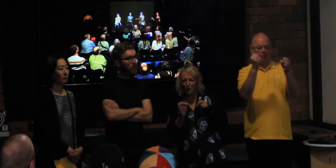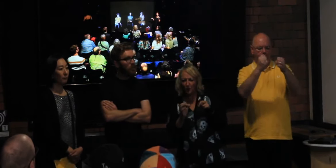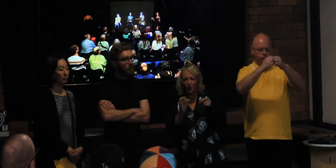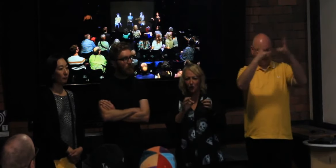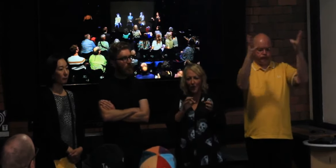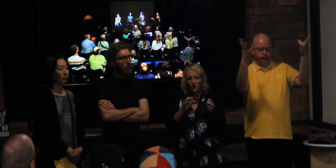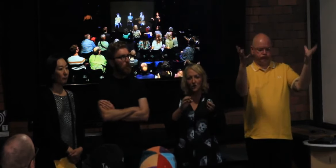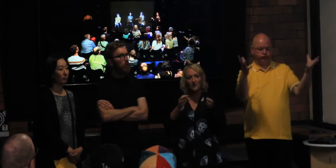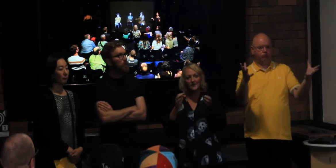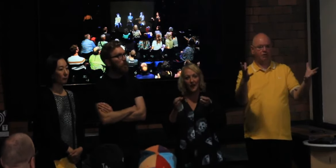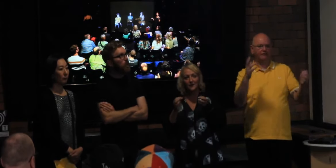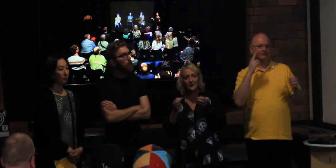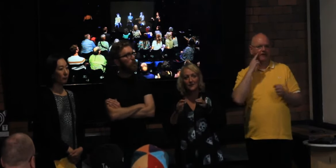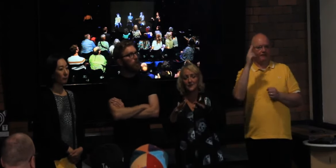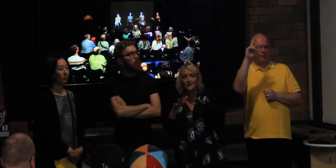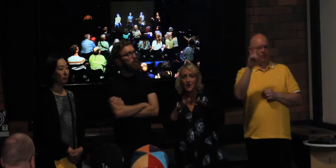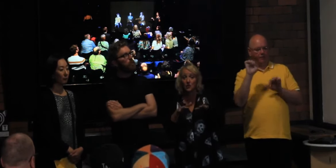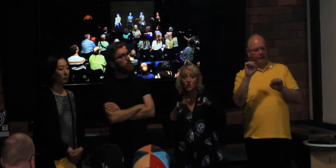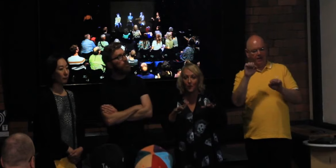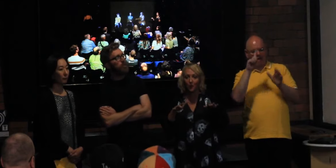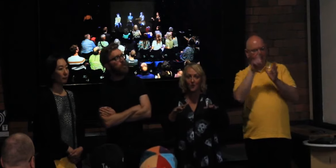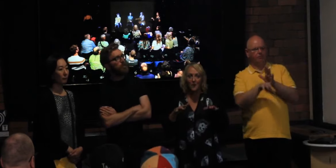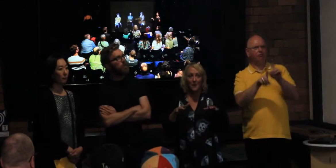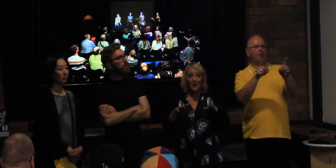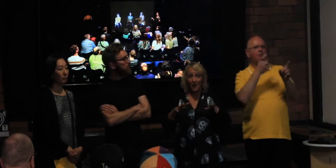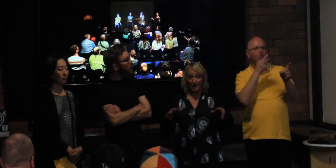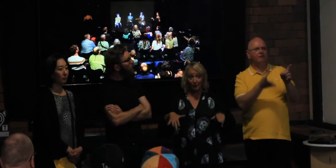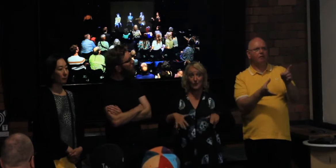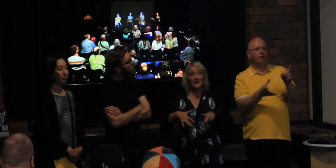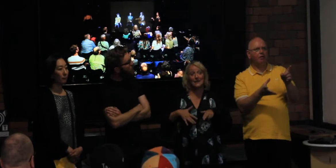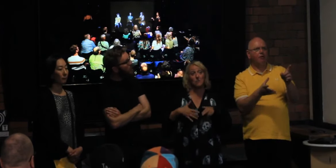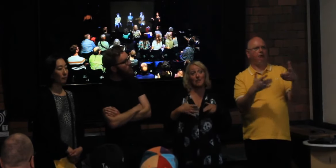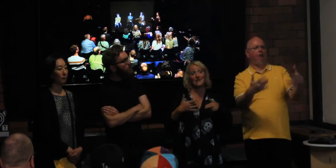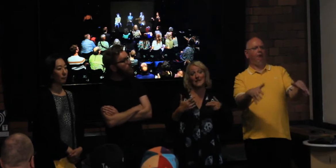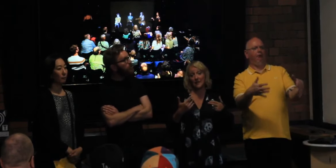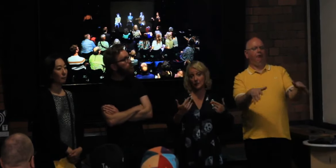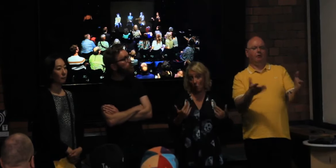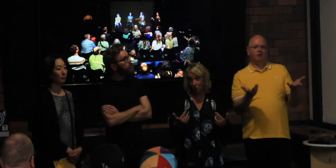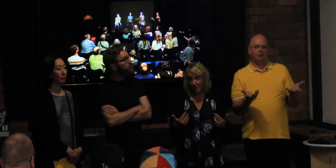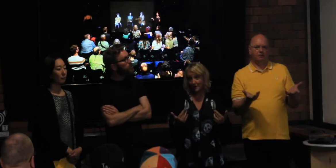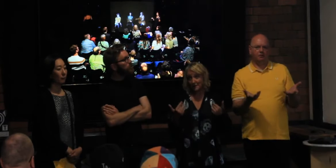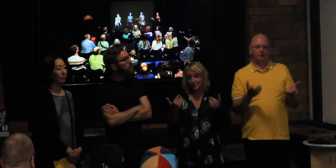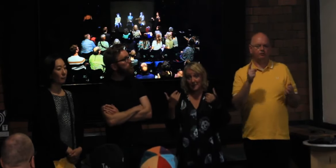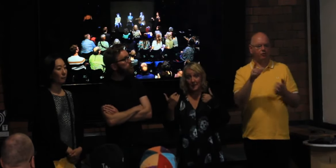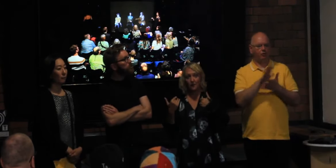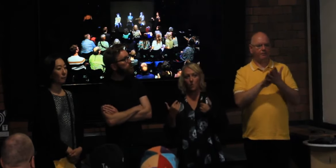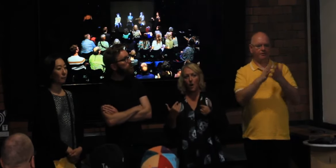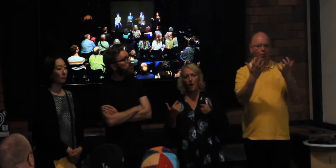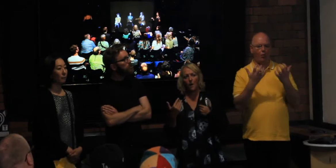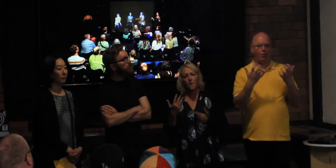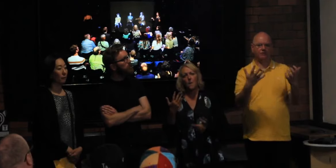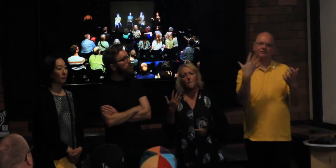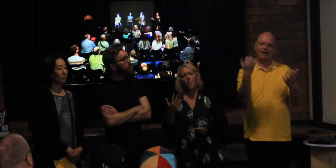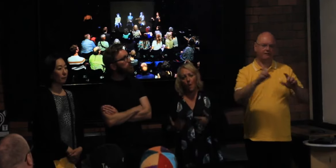that's, I think, where the curation of the silences is to touch upon the different experiences as audience perceiving the